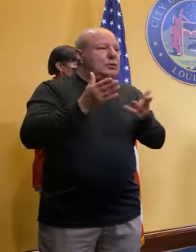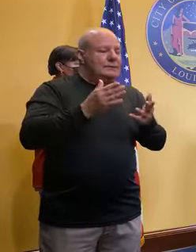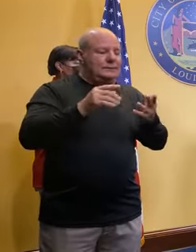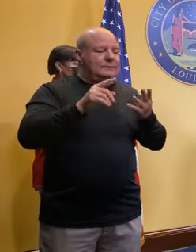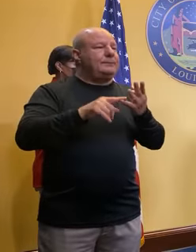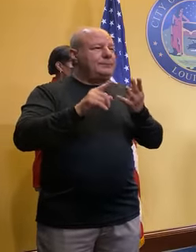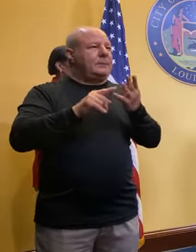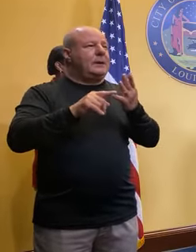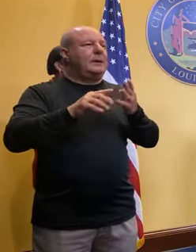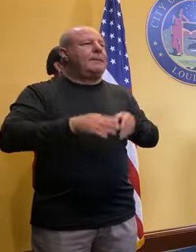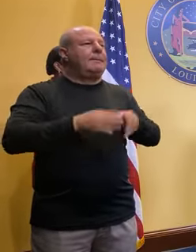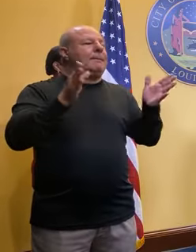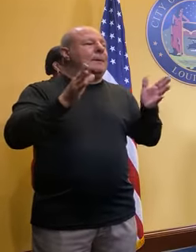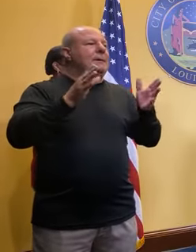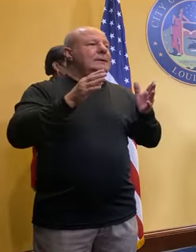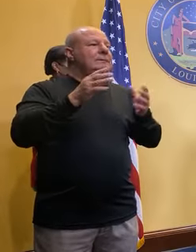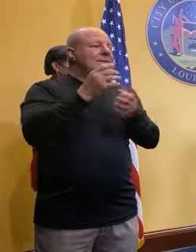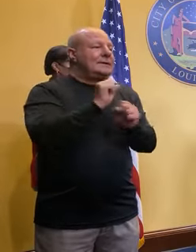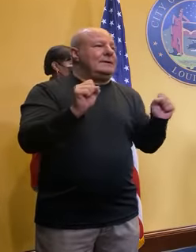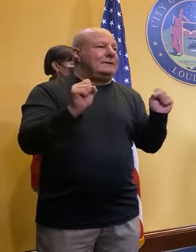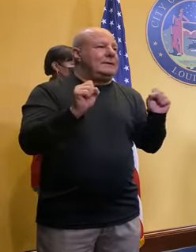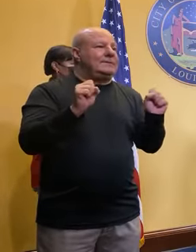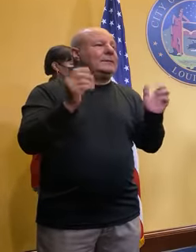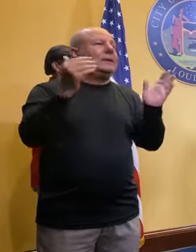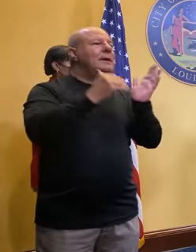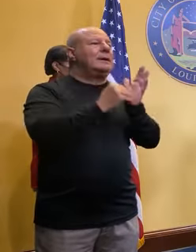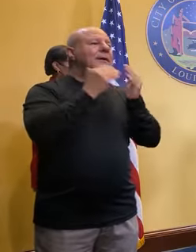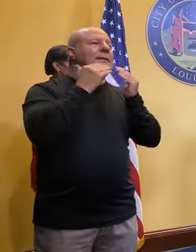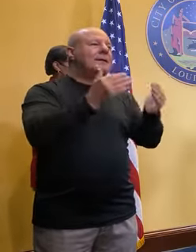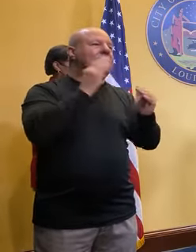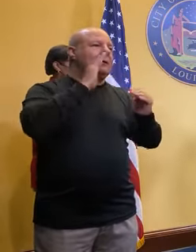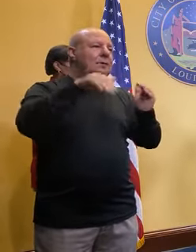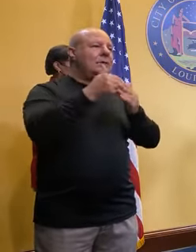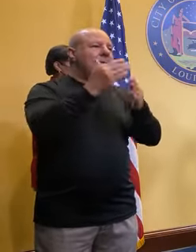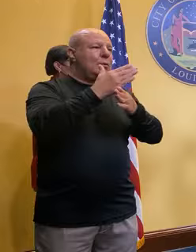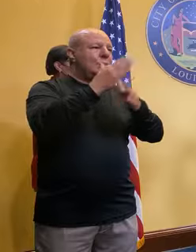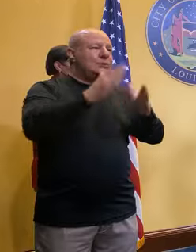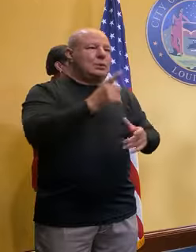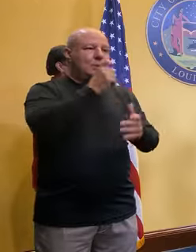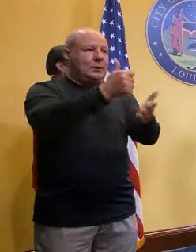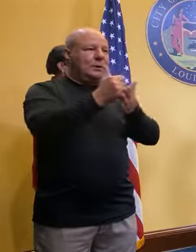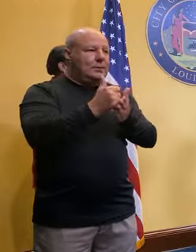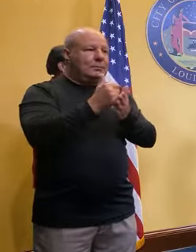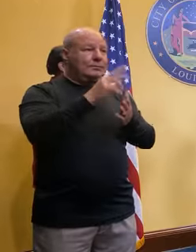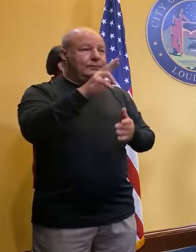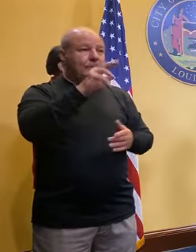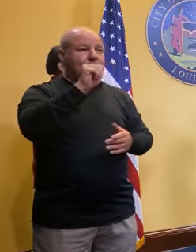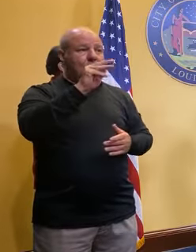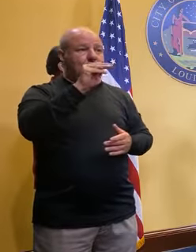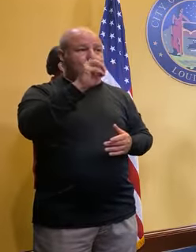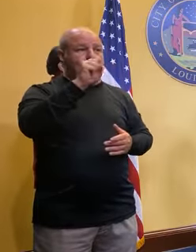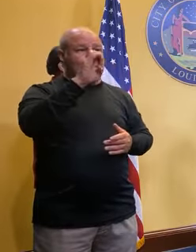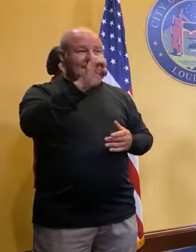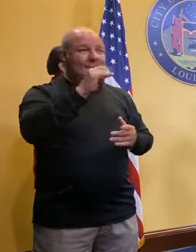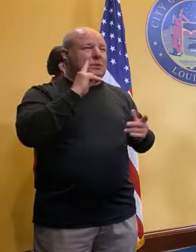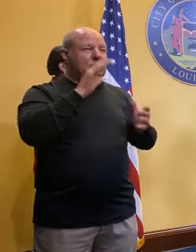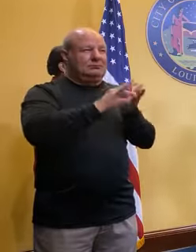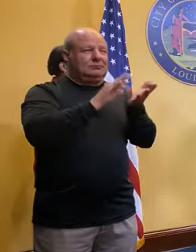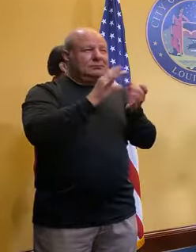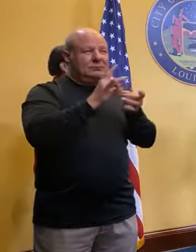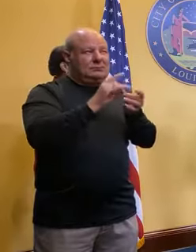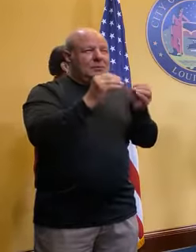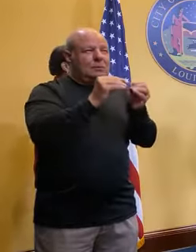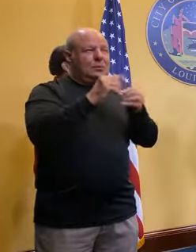overall. And again, thank you to all our partners that have assisted with this. I think Ramsey's going to come up and talk a little bit more